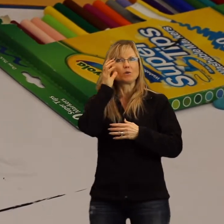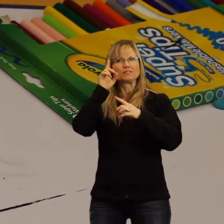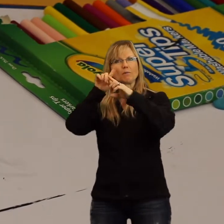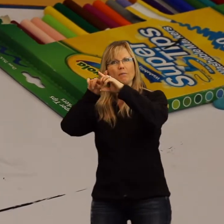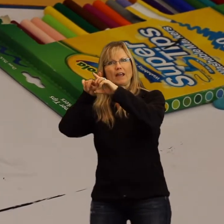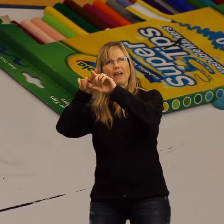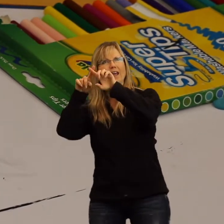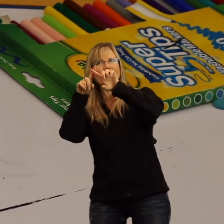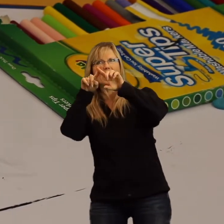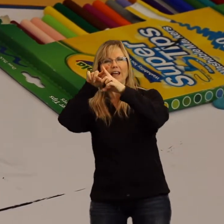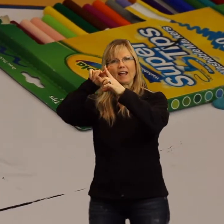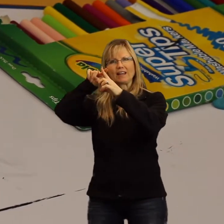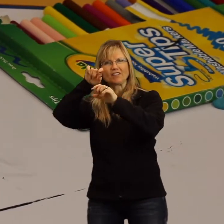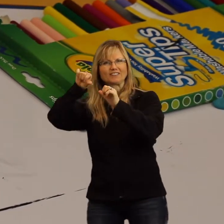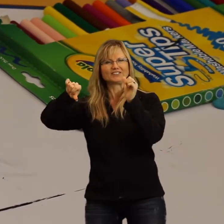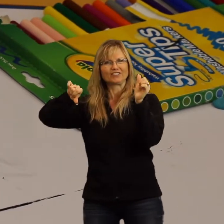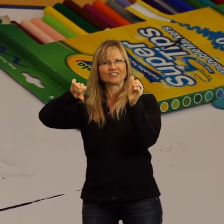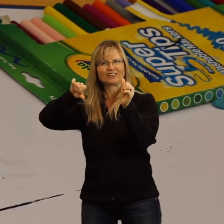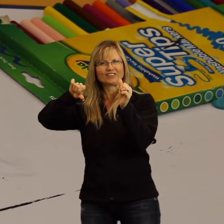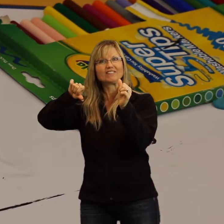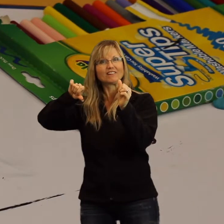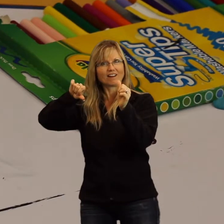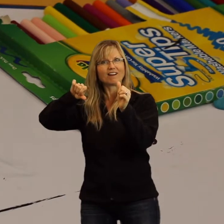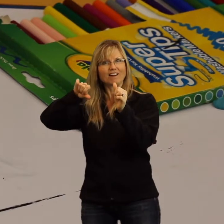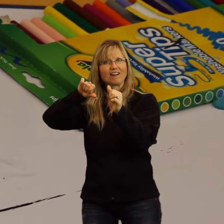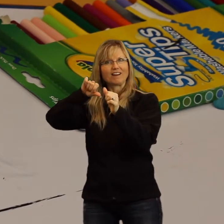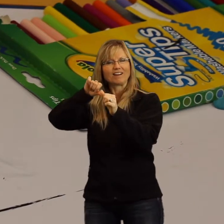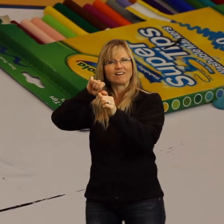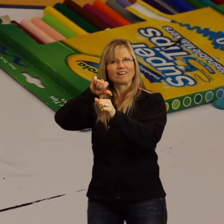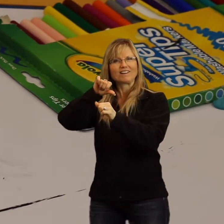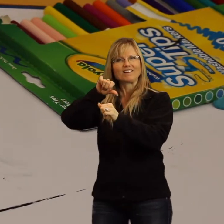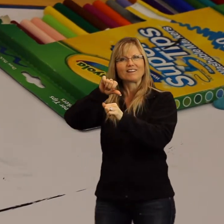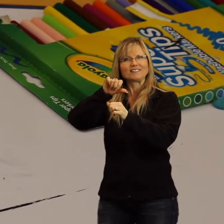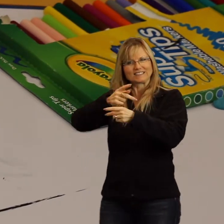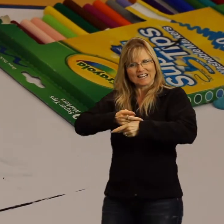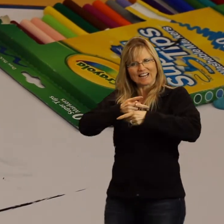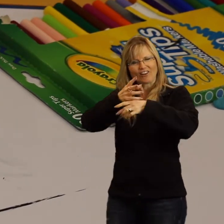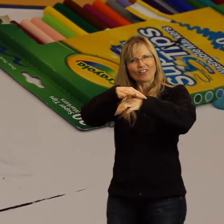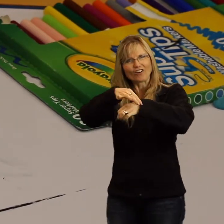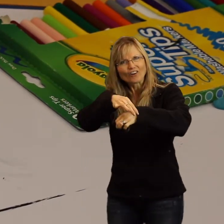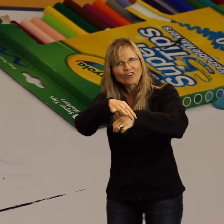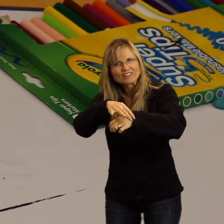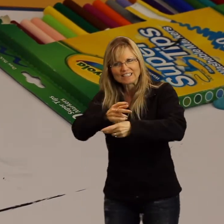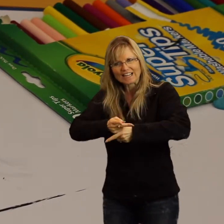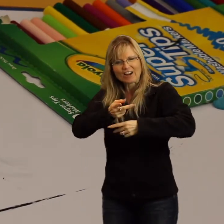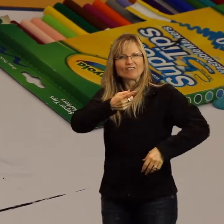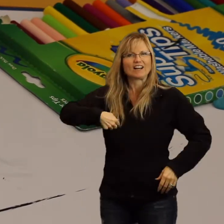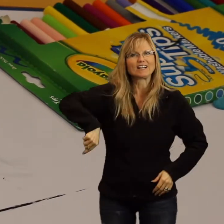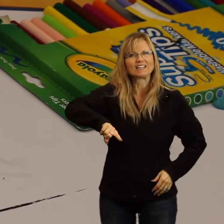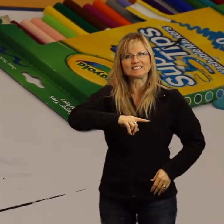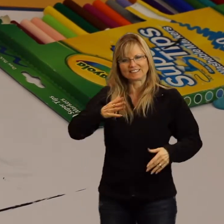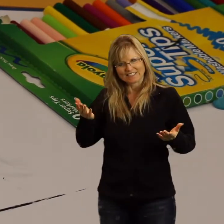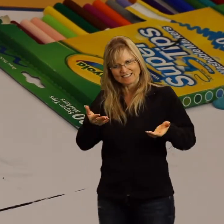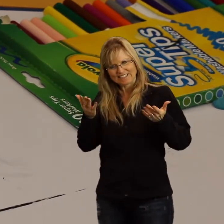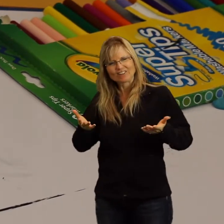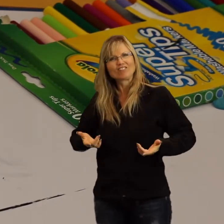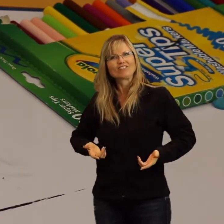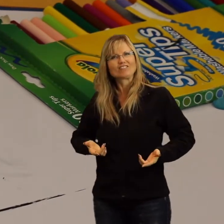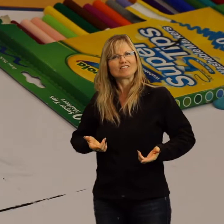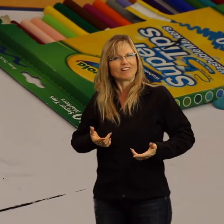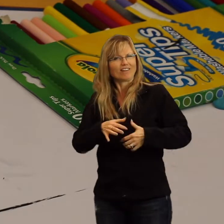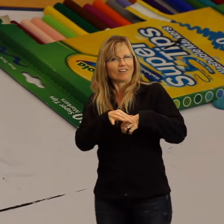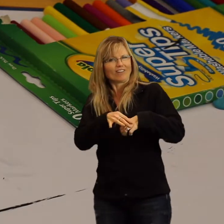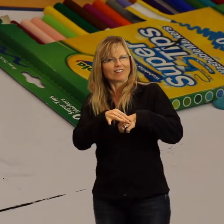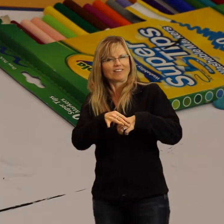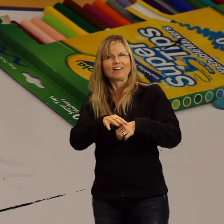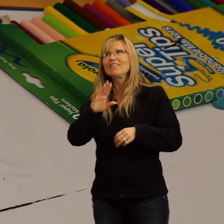other, and then in order to take care of the earth and take care of us living on earth. Where the sun and the moon,